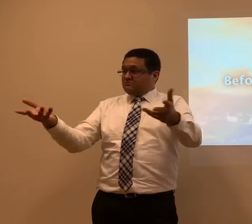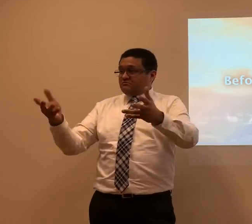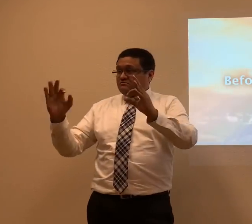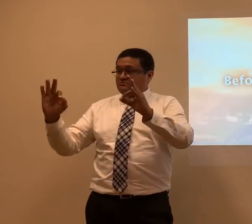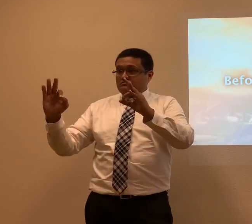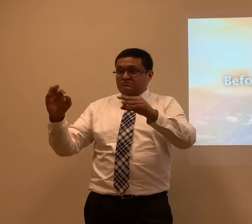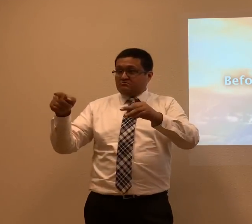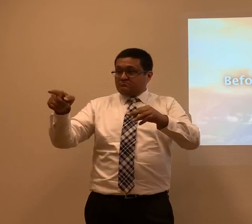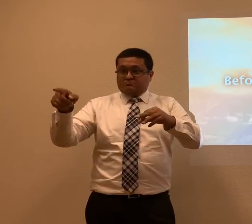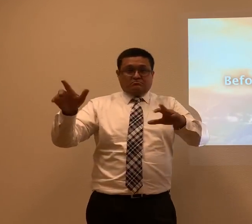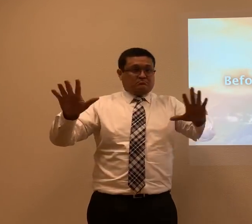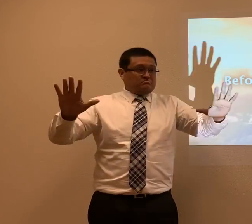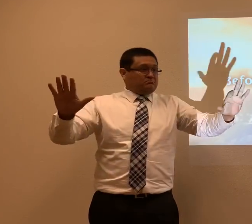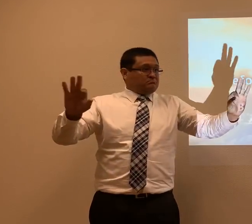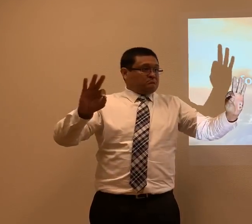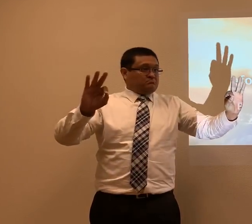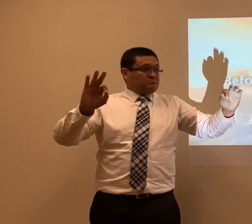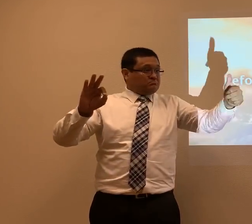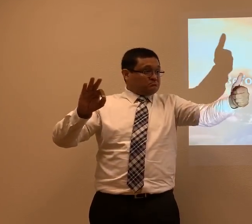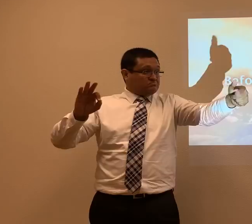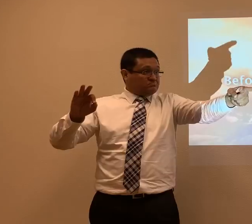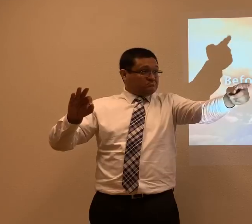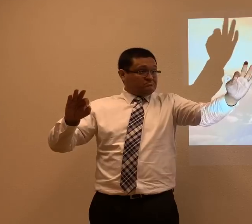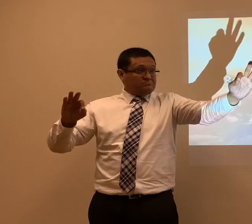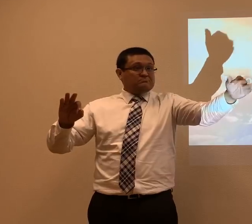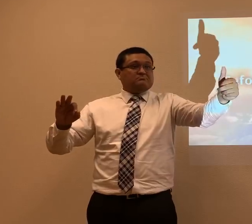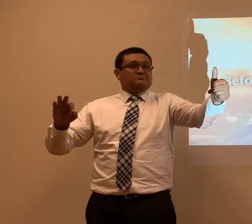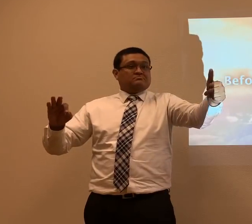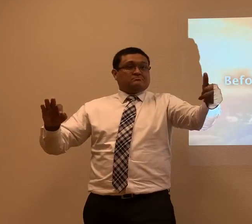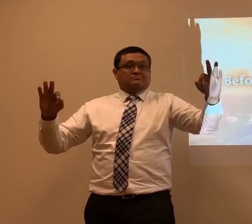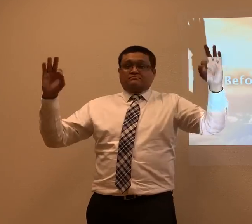I taught for about an hour, so this is good. Everybody's satisfied with this.